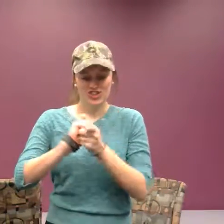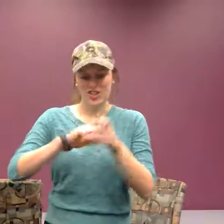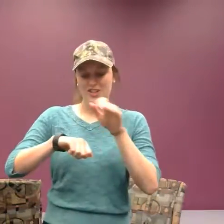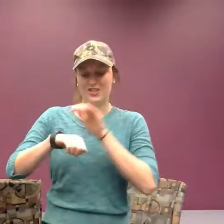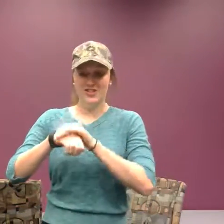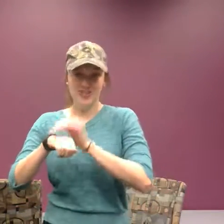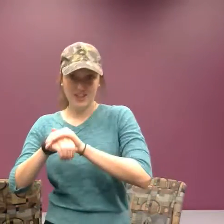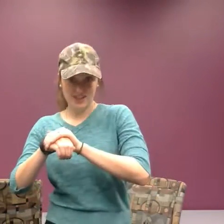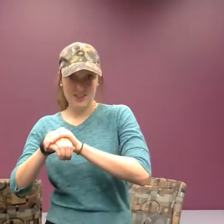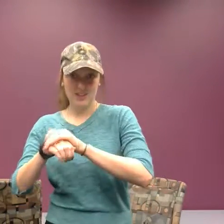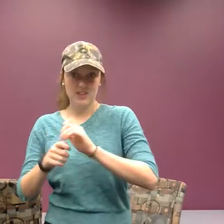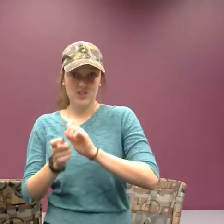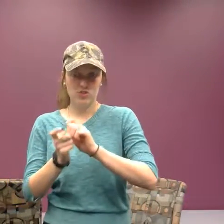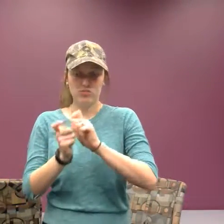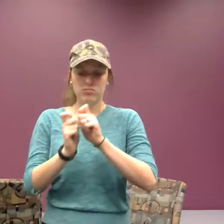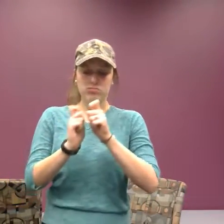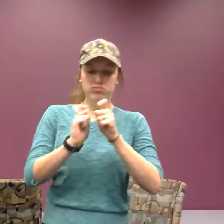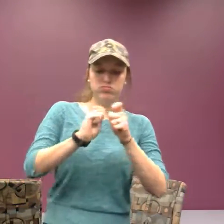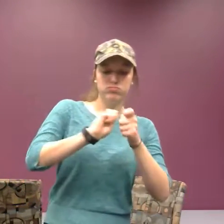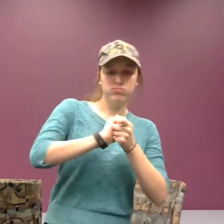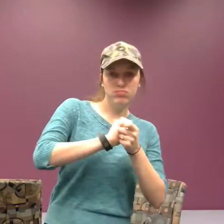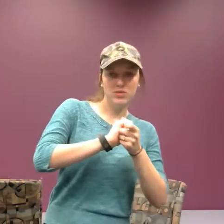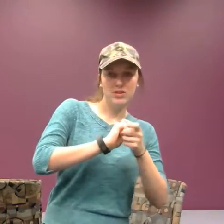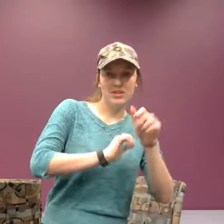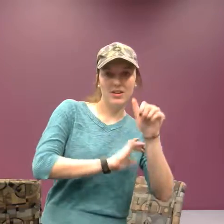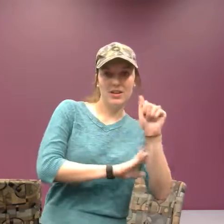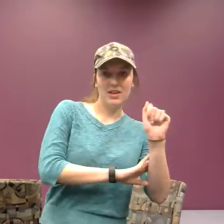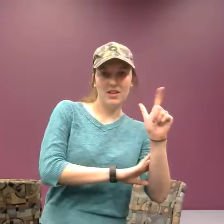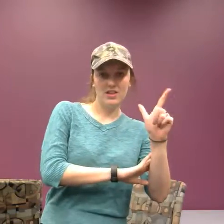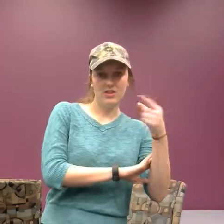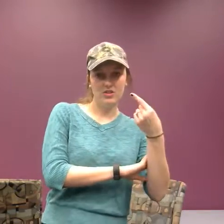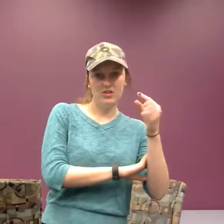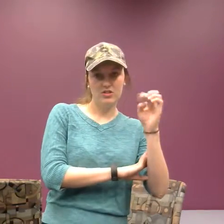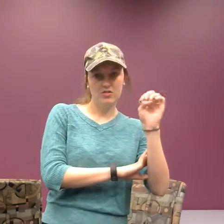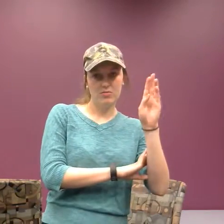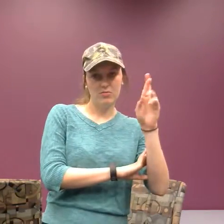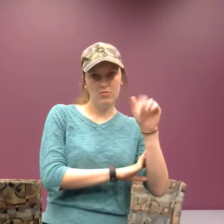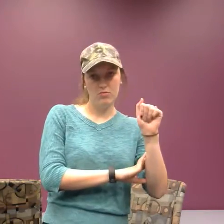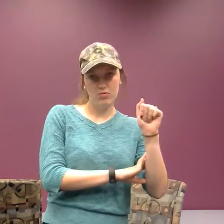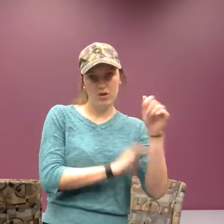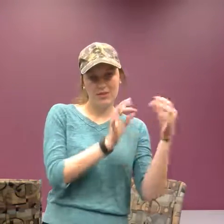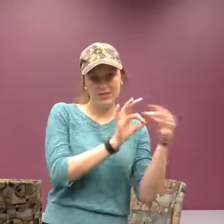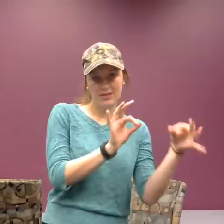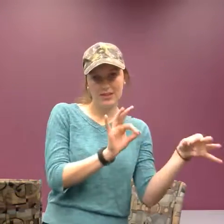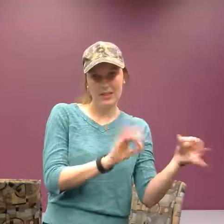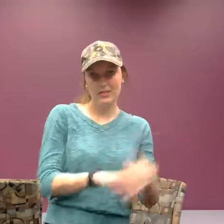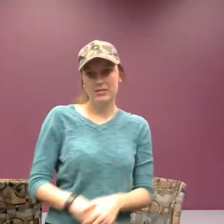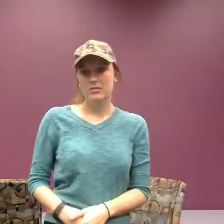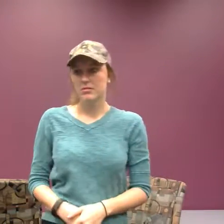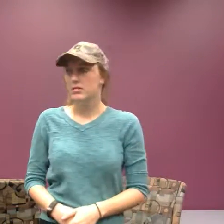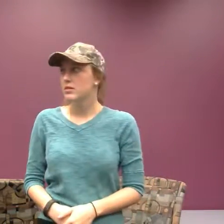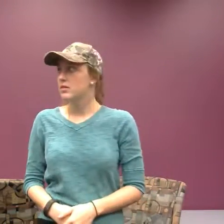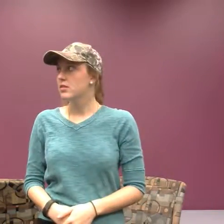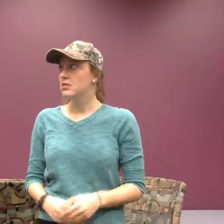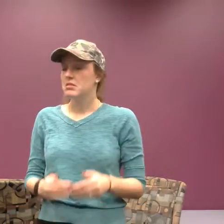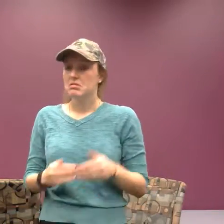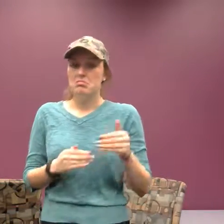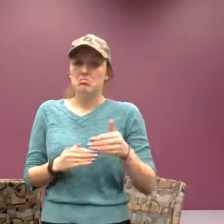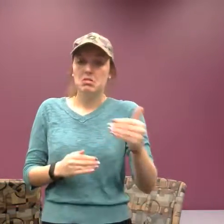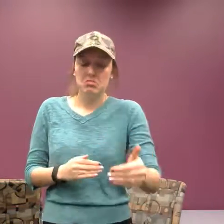language into algebra. And then eventually, as I showed you here, we can get to equations, and then